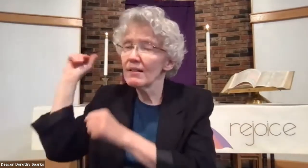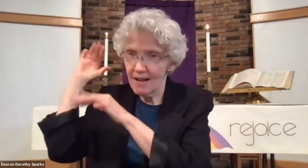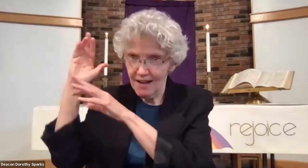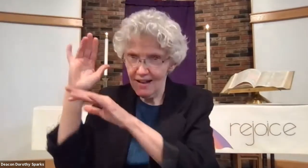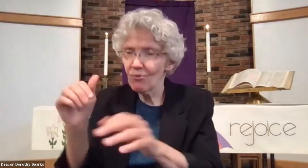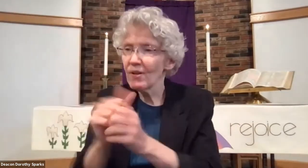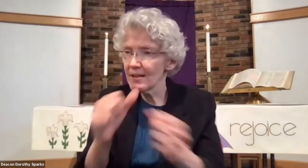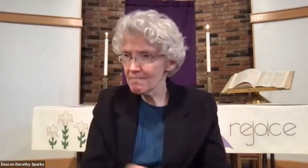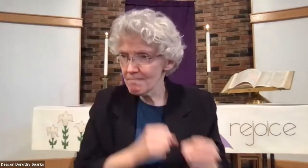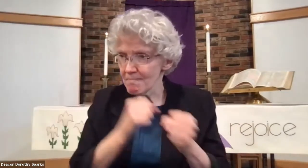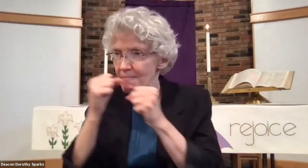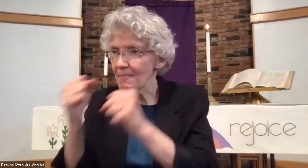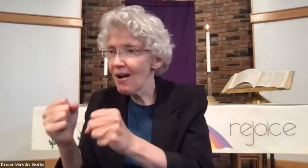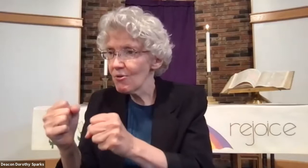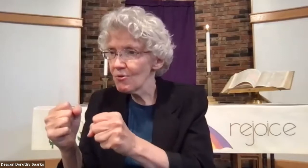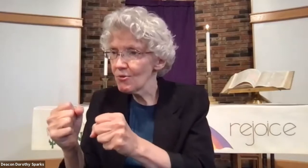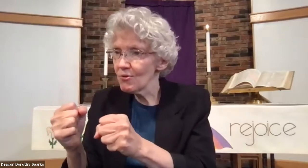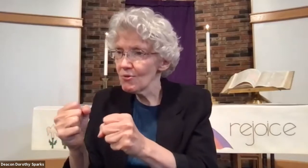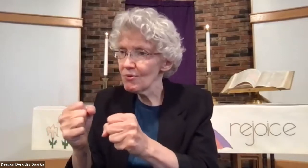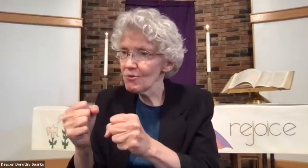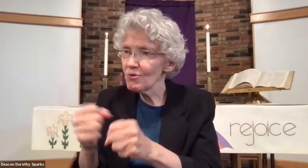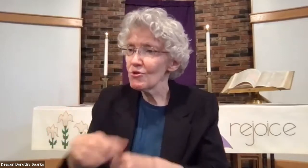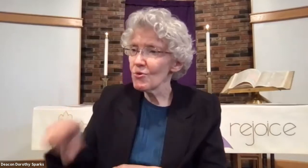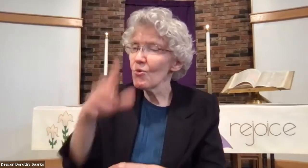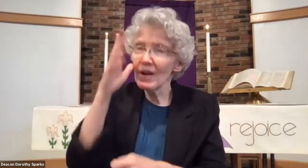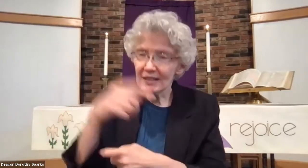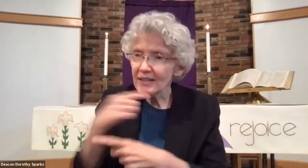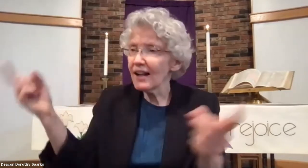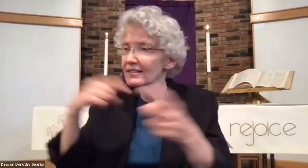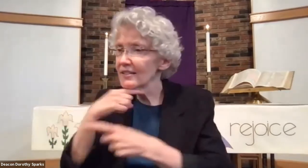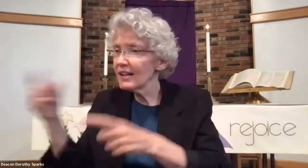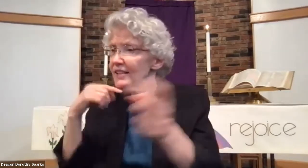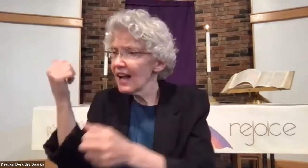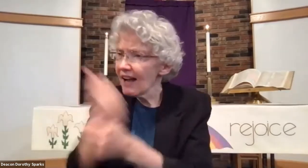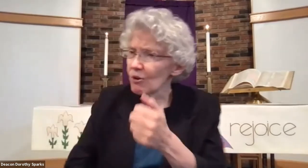But the Holy Spirit will come upon you and will give you power.